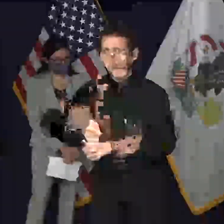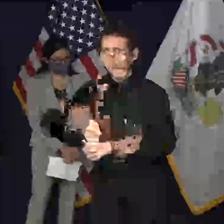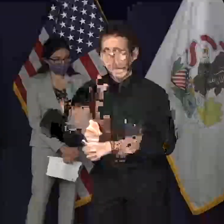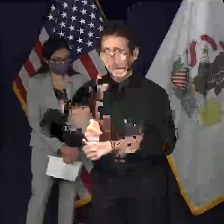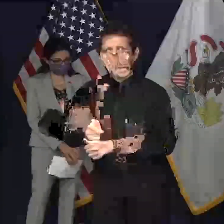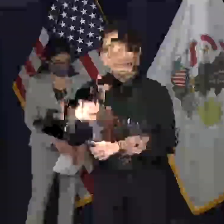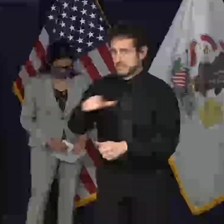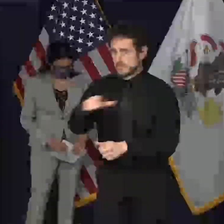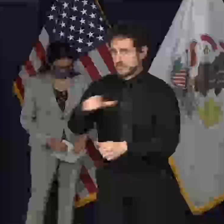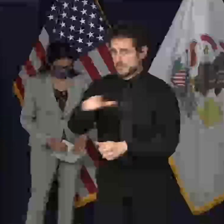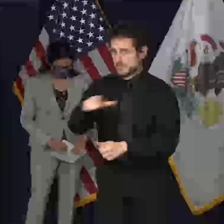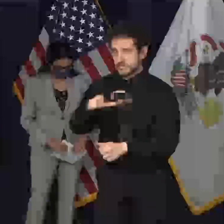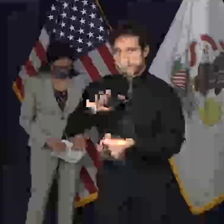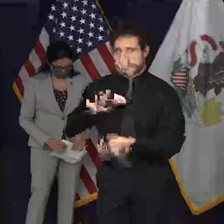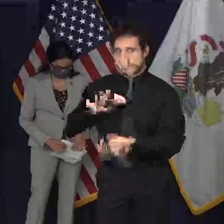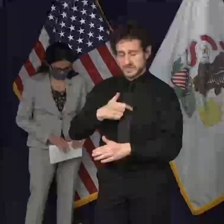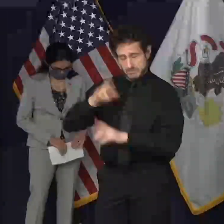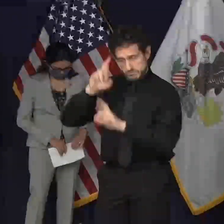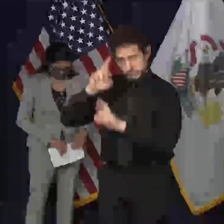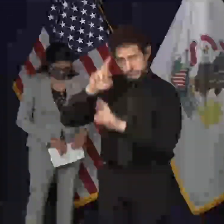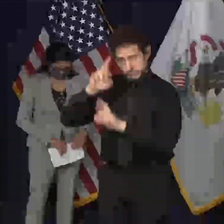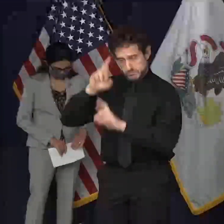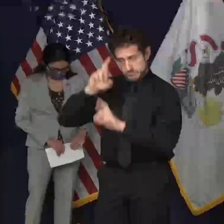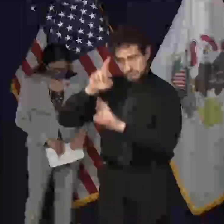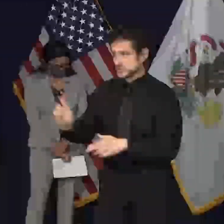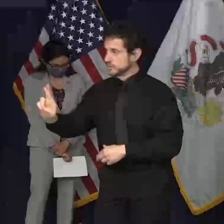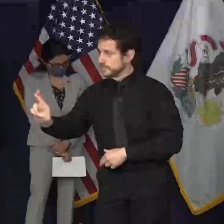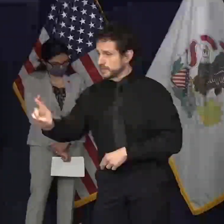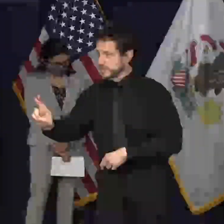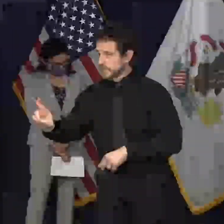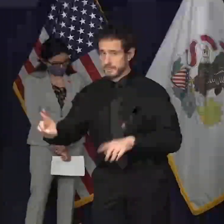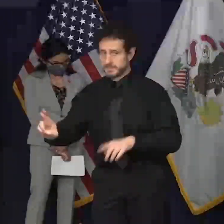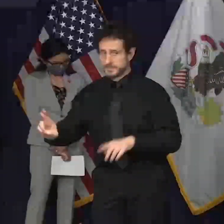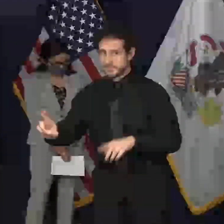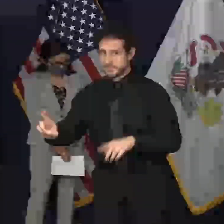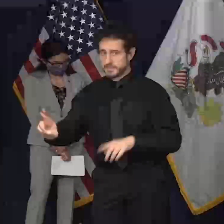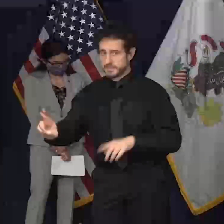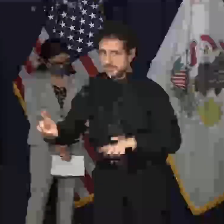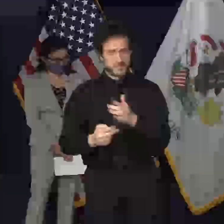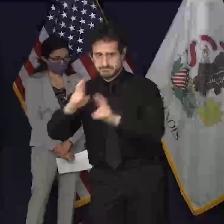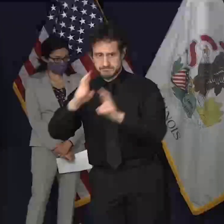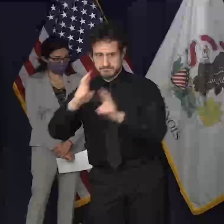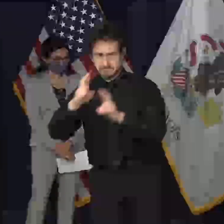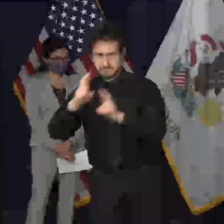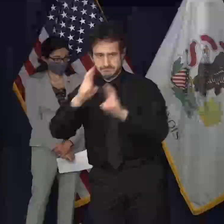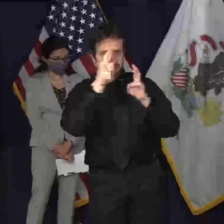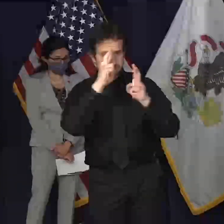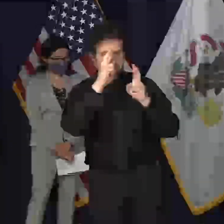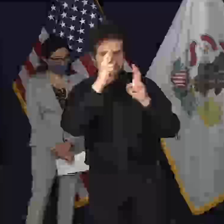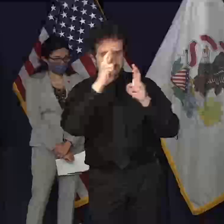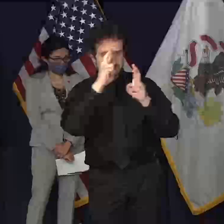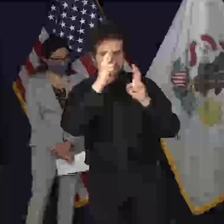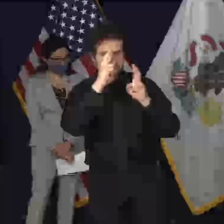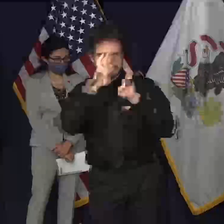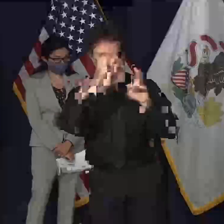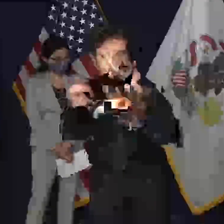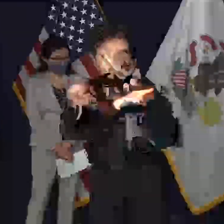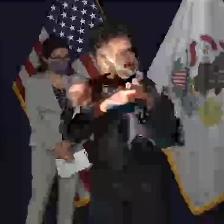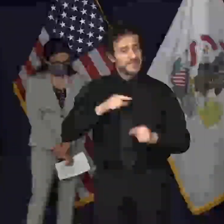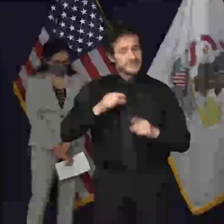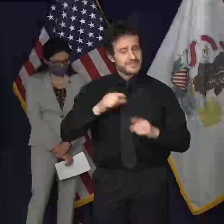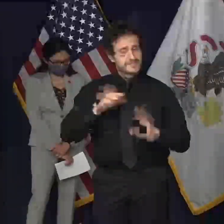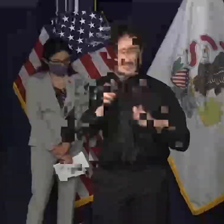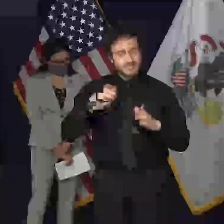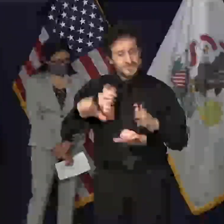legislators. I have great respect for the legislators on both sides of the aisle, and I am listening to them. They are acting as legislators and